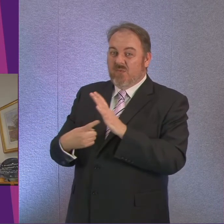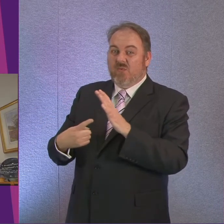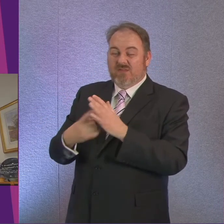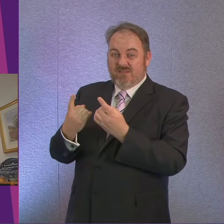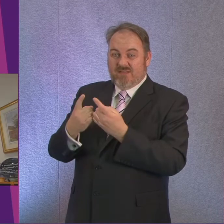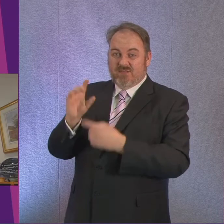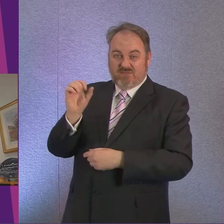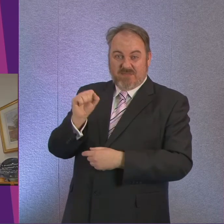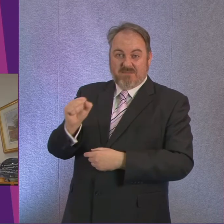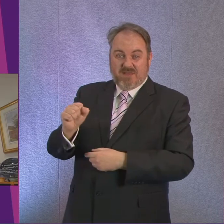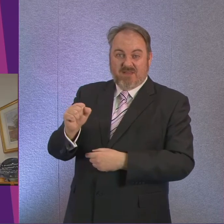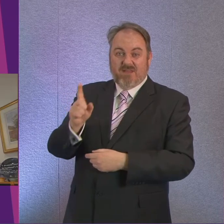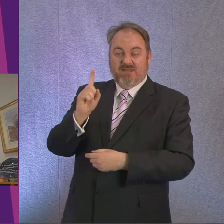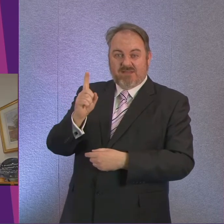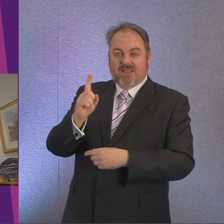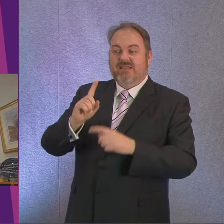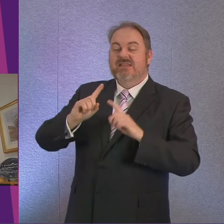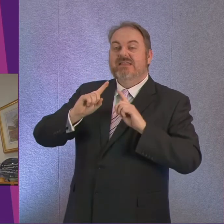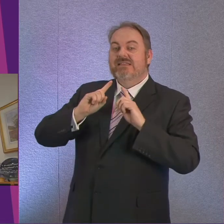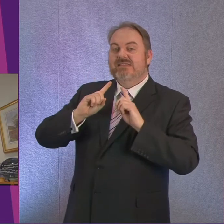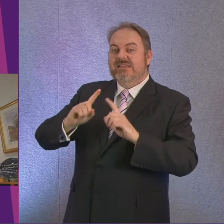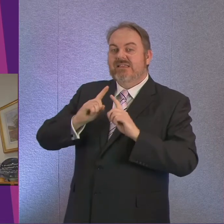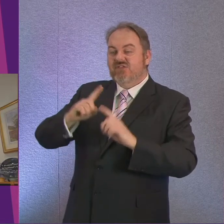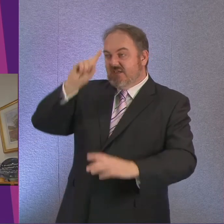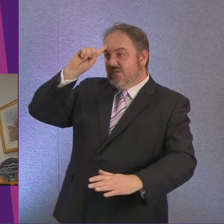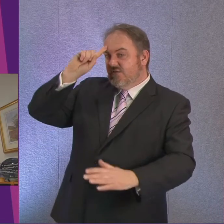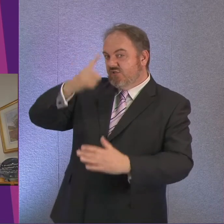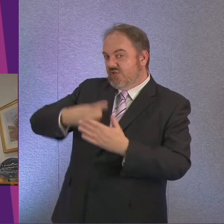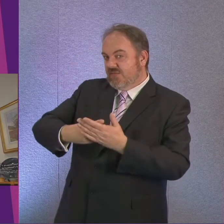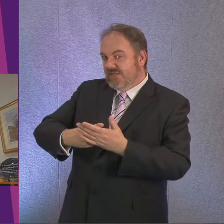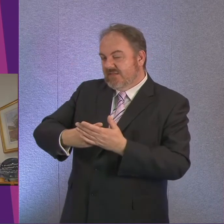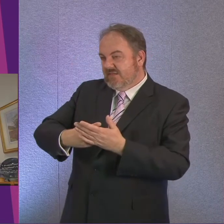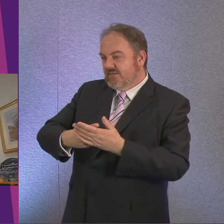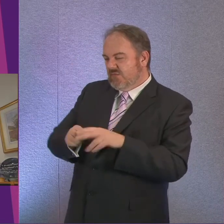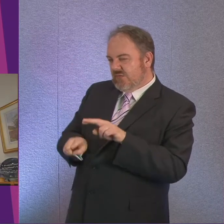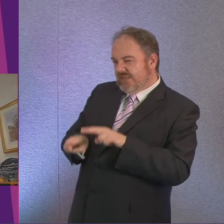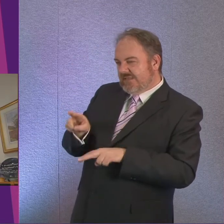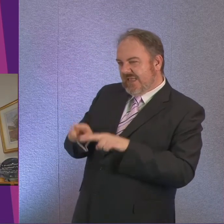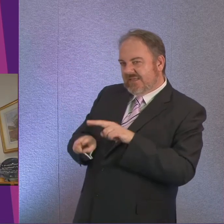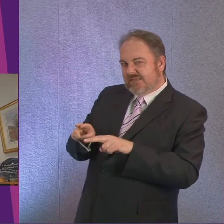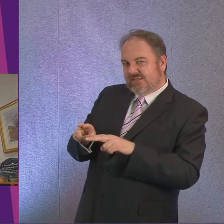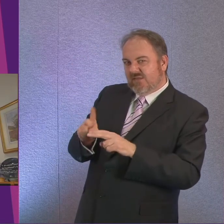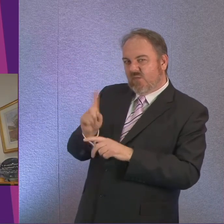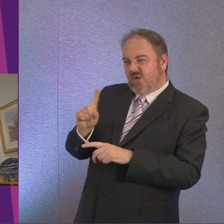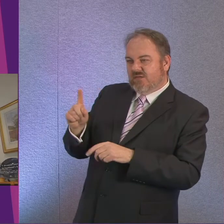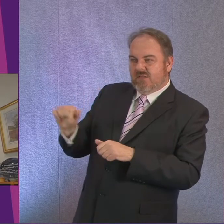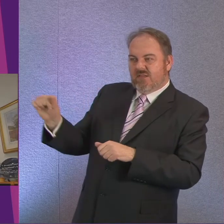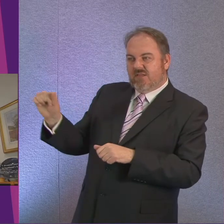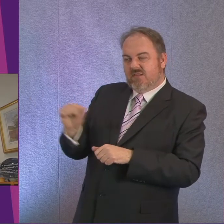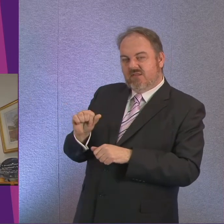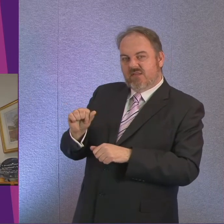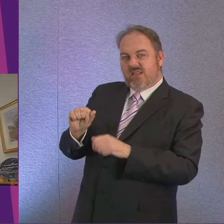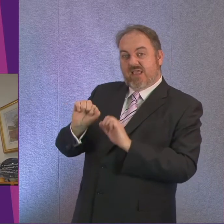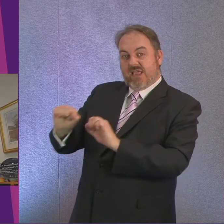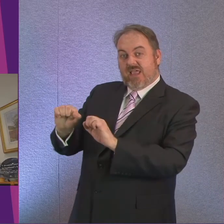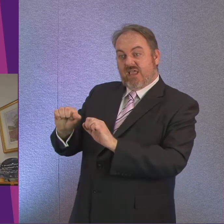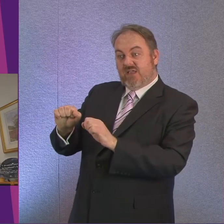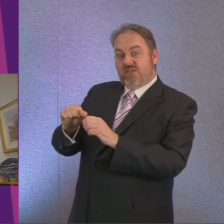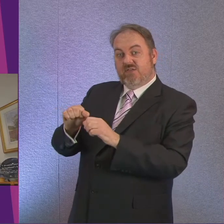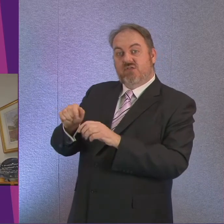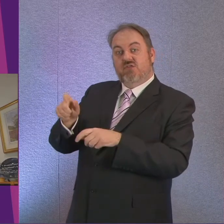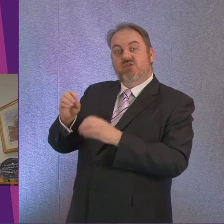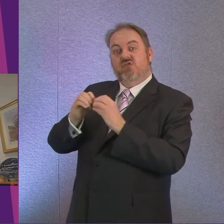will be the question of teacher judgment, and the SQA have issued the guidance to teachers to assist